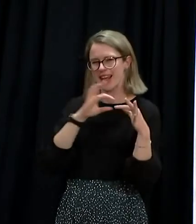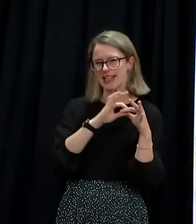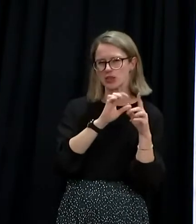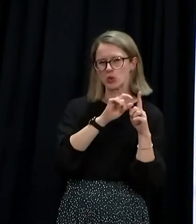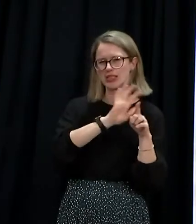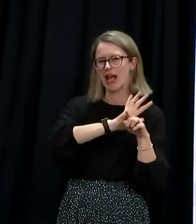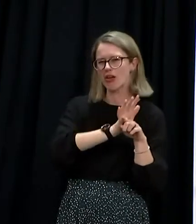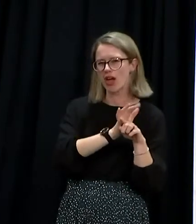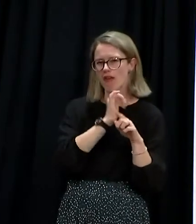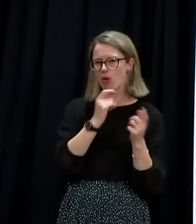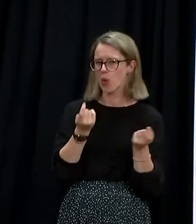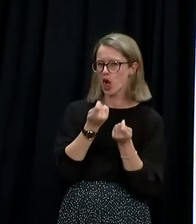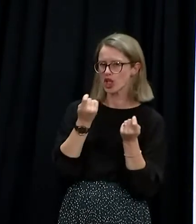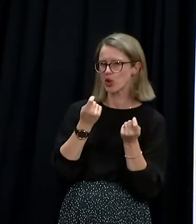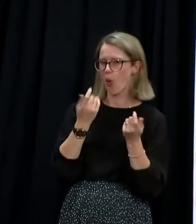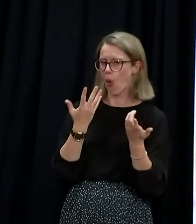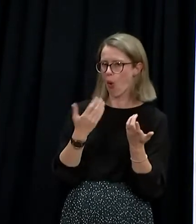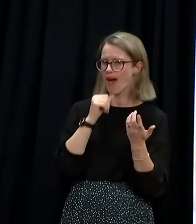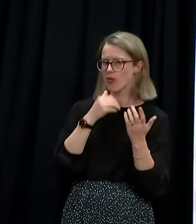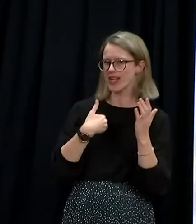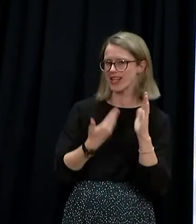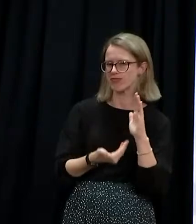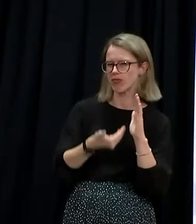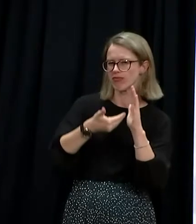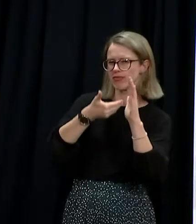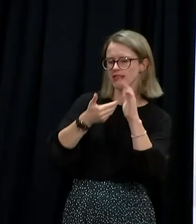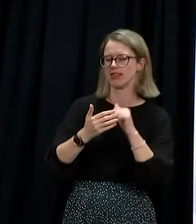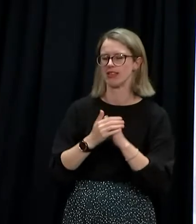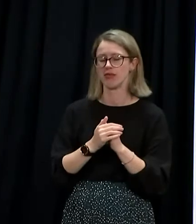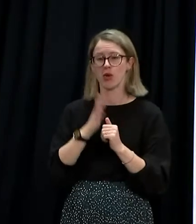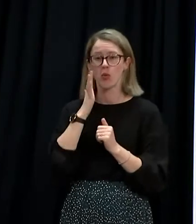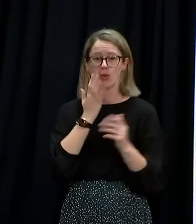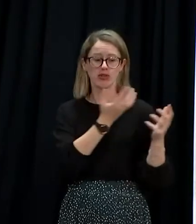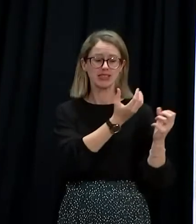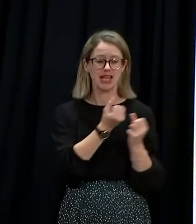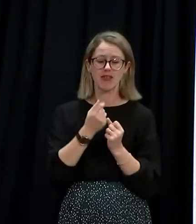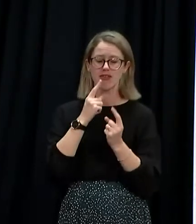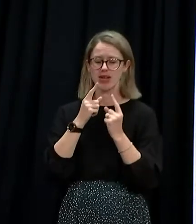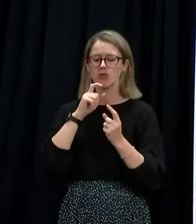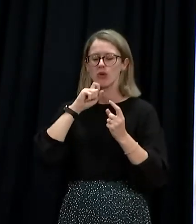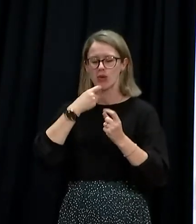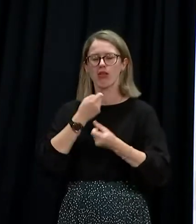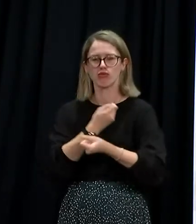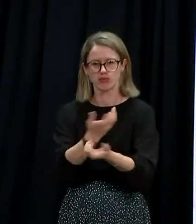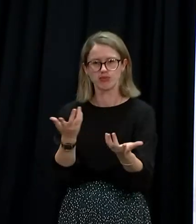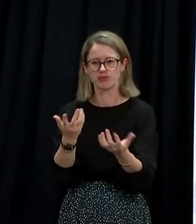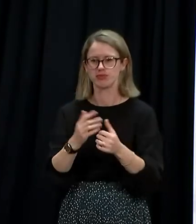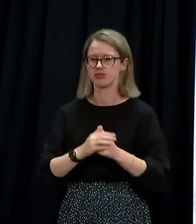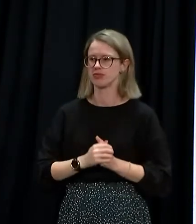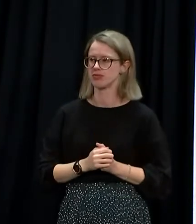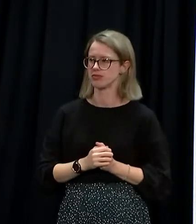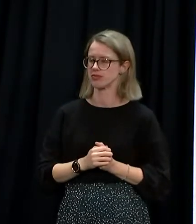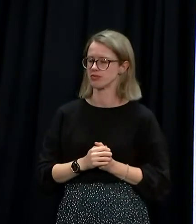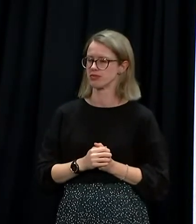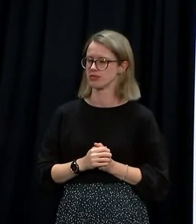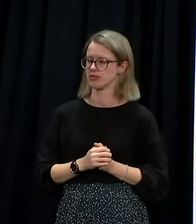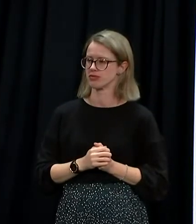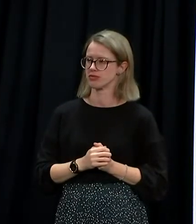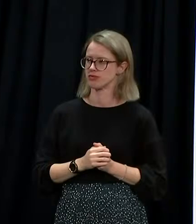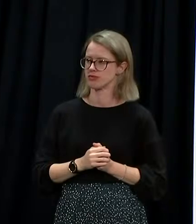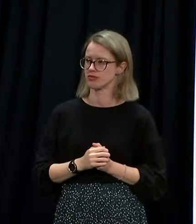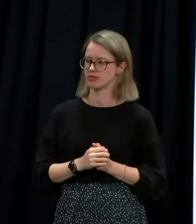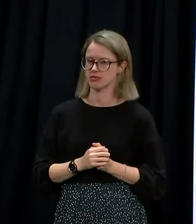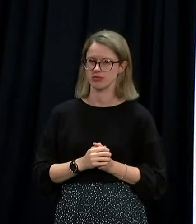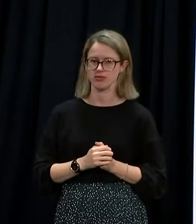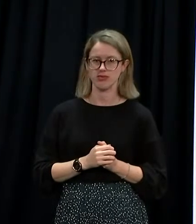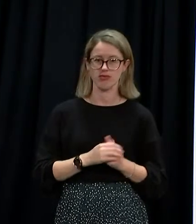And of course, as we do, we'll provide that information as soon as we've received that advice as well. But you'll see, even with the